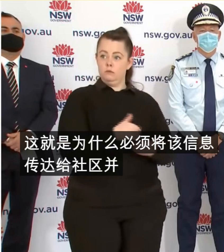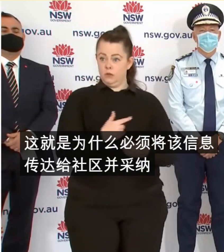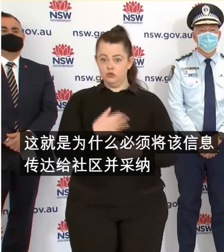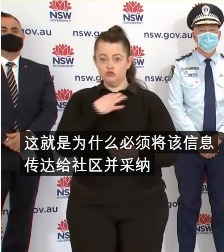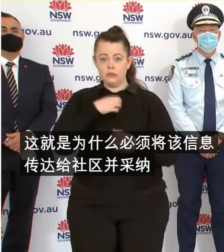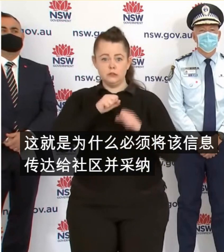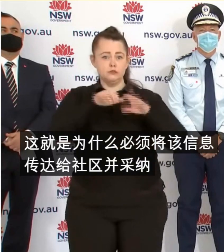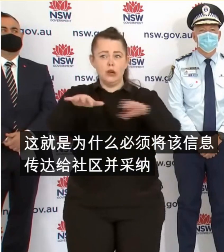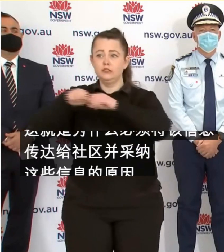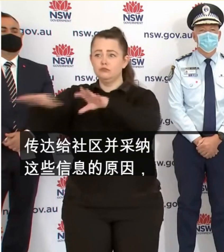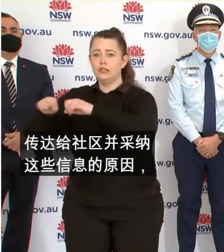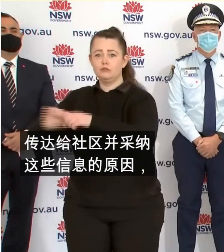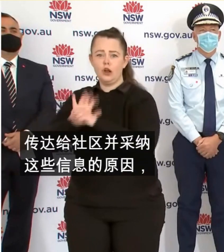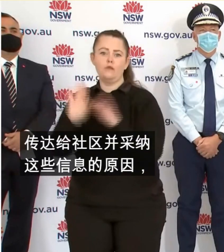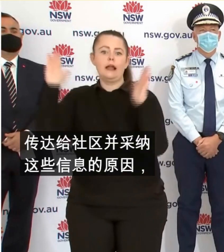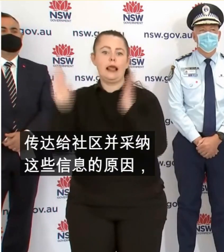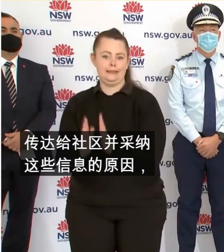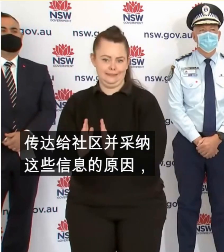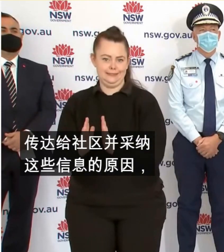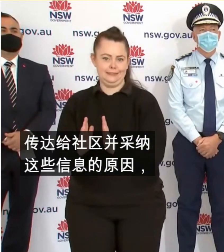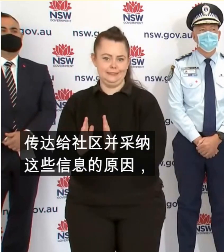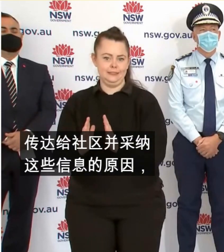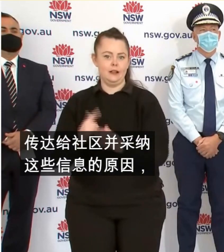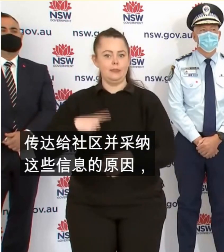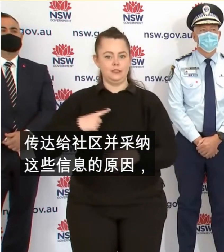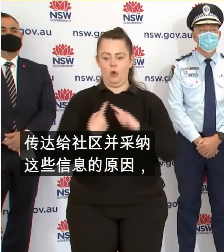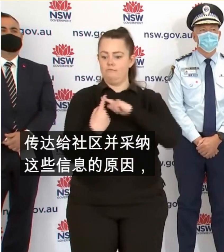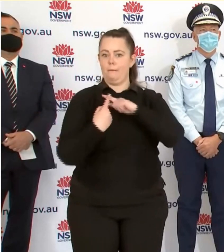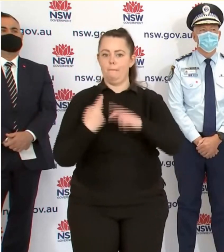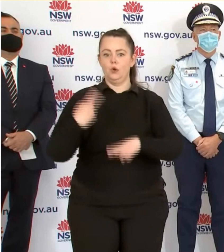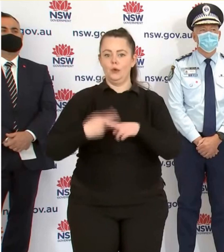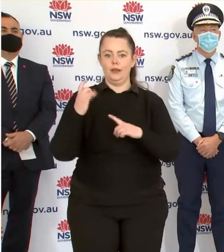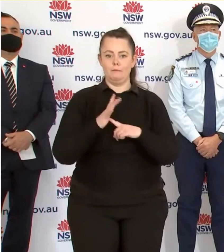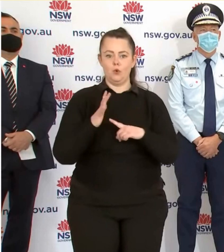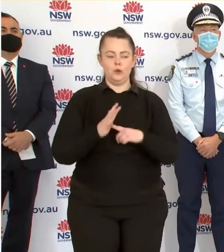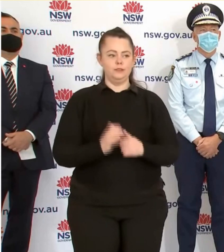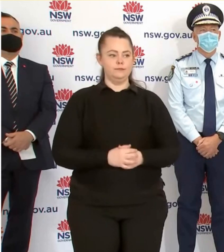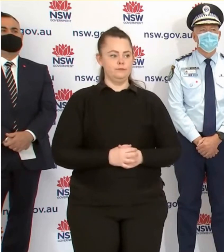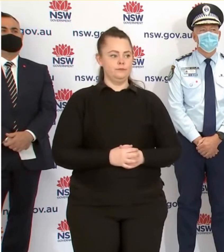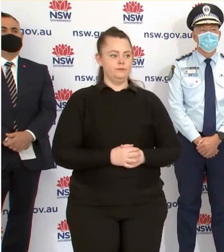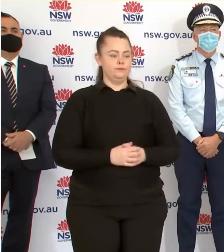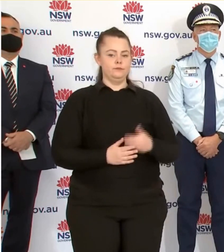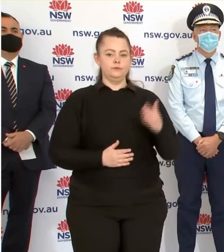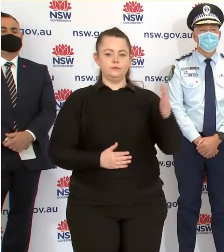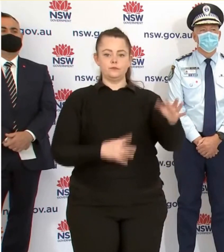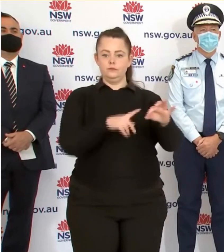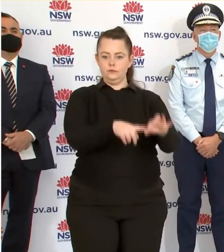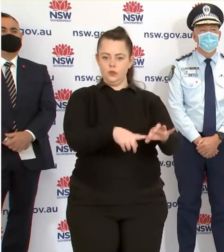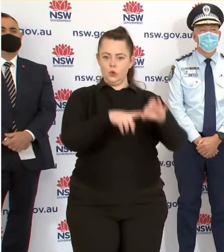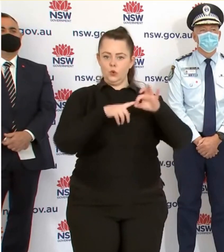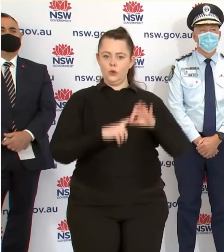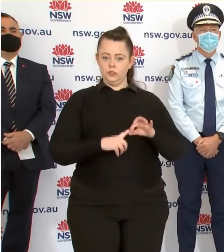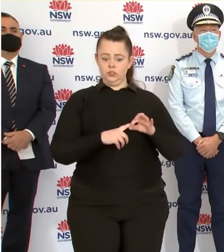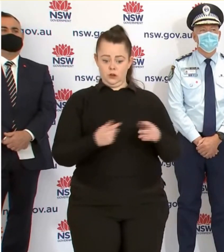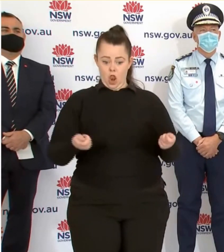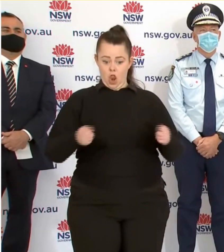the community and adopted. The Premier's recent message has been that the lockdown has been successful in preventing thousands and thousands of